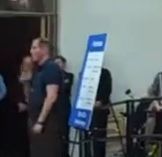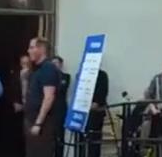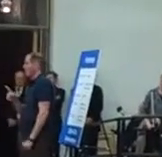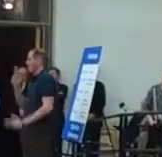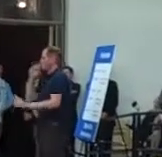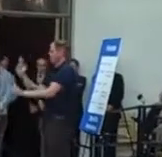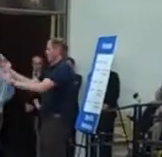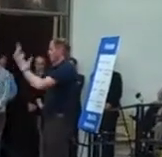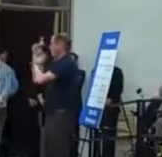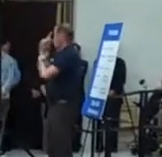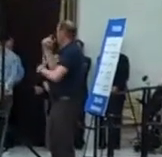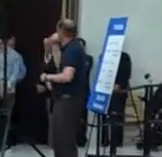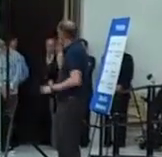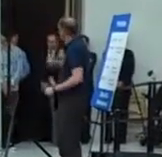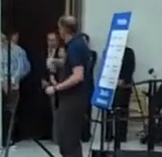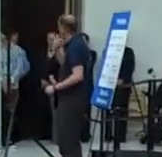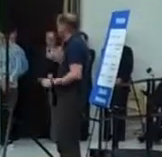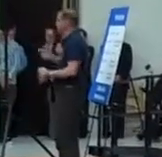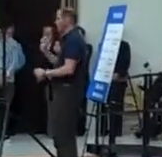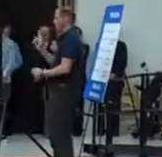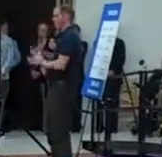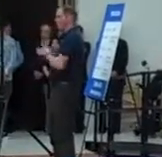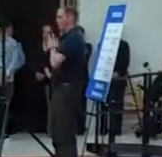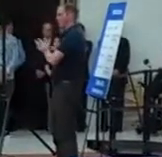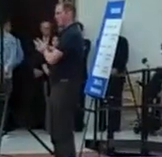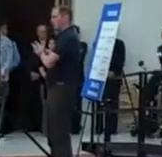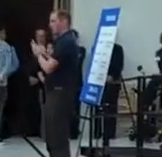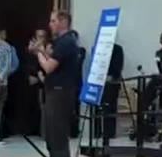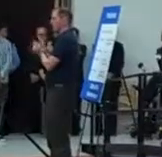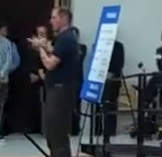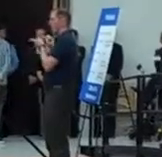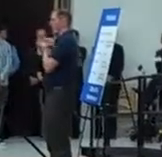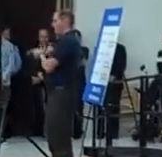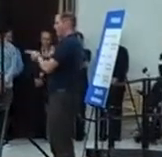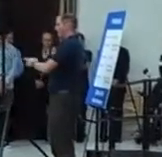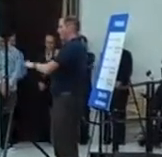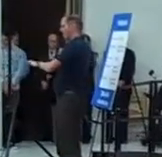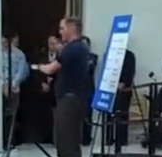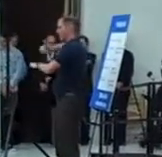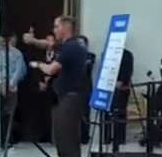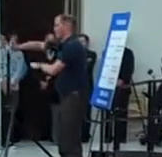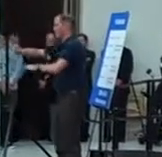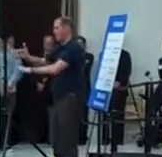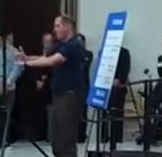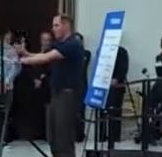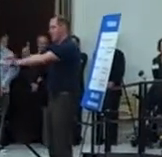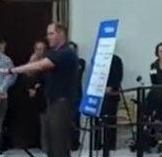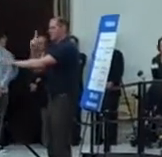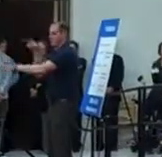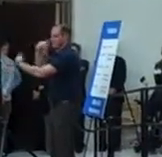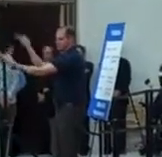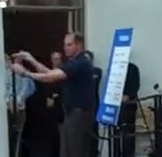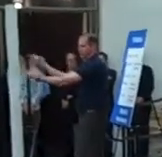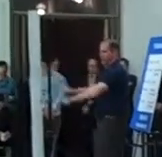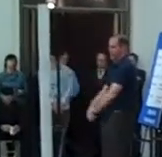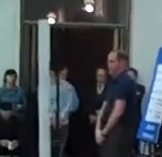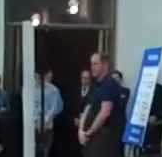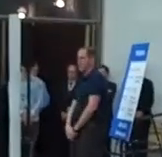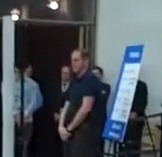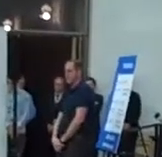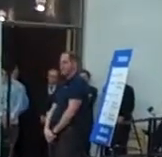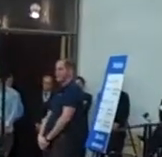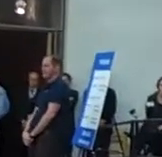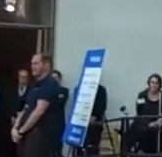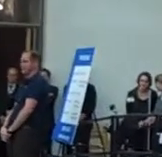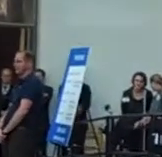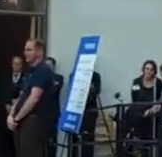remarkable, those origins. It's remarkable the progress. It's remarkable the work that all of you have done. Now,